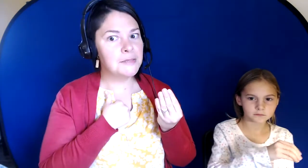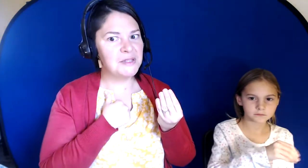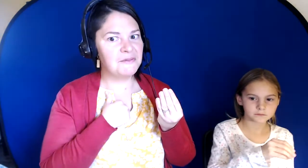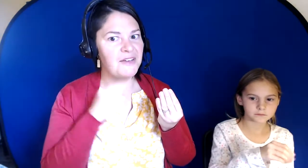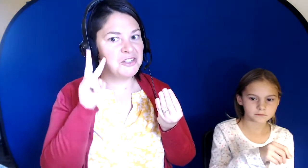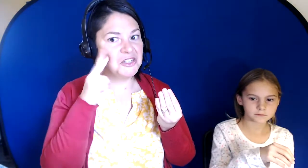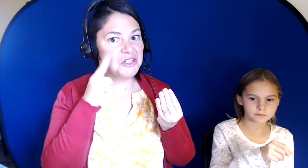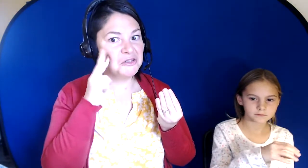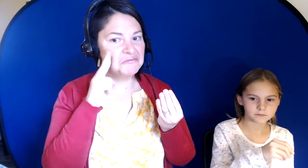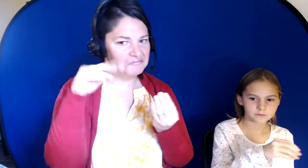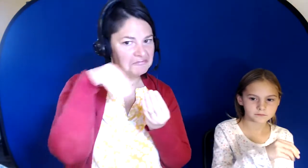some veggies too.